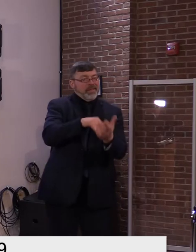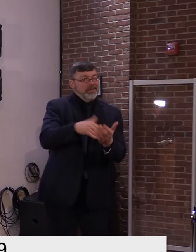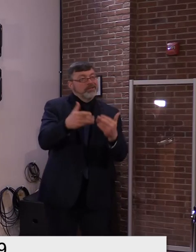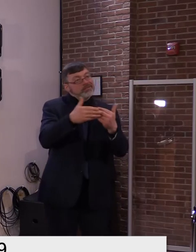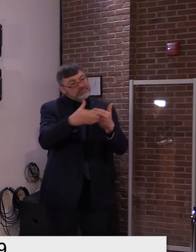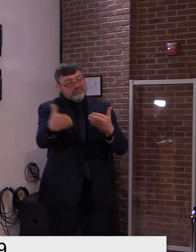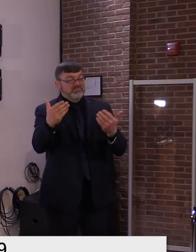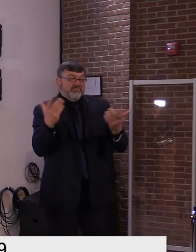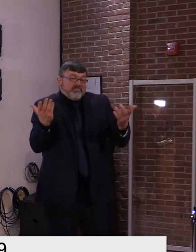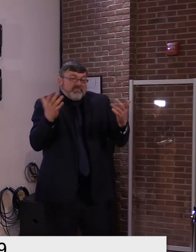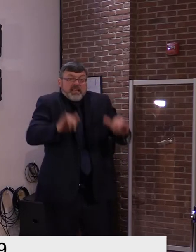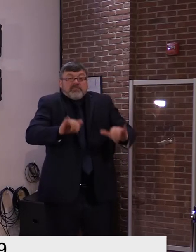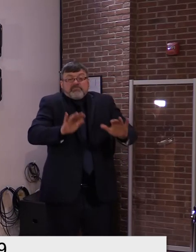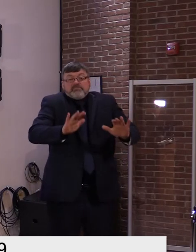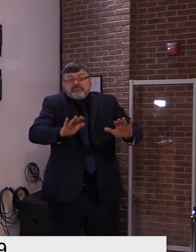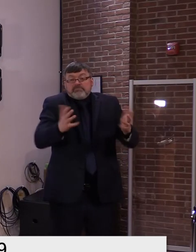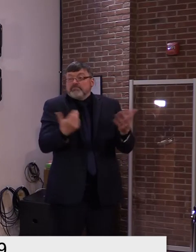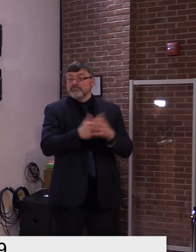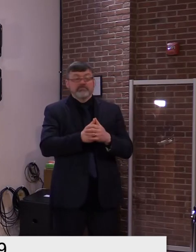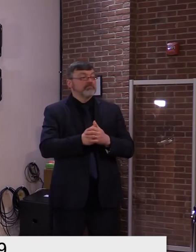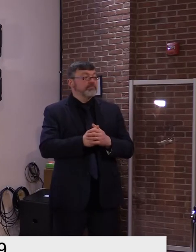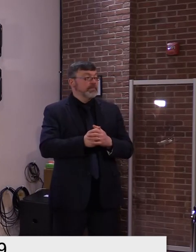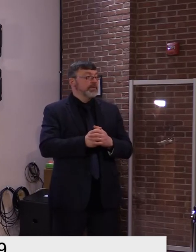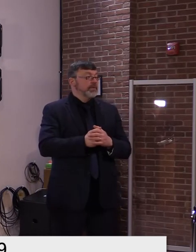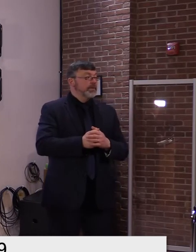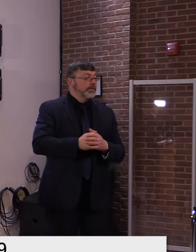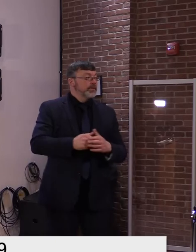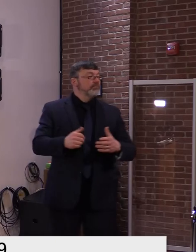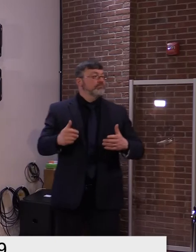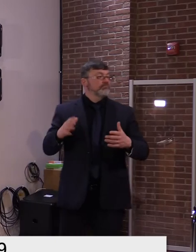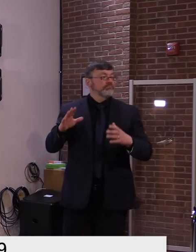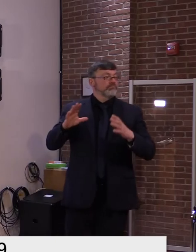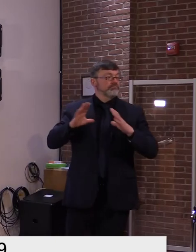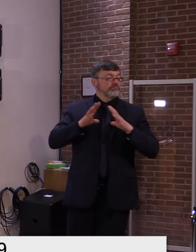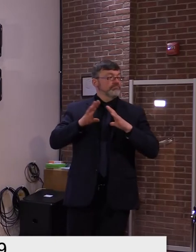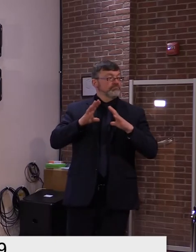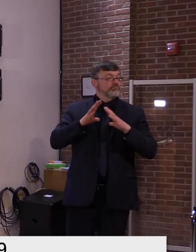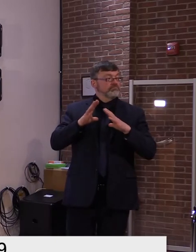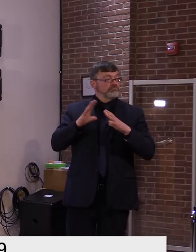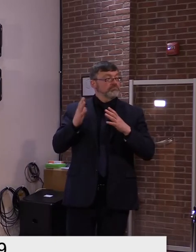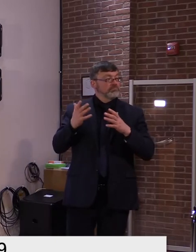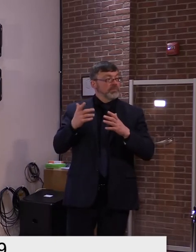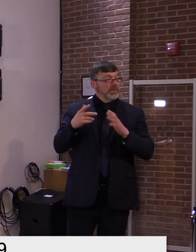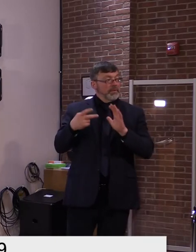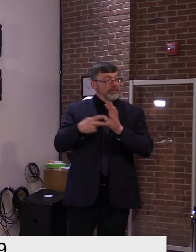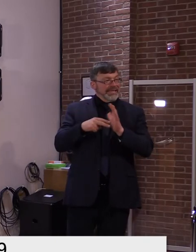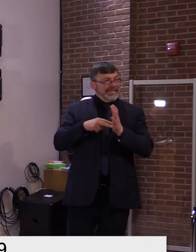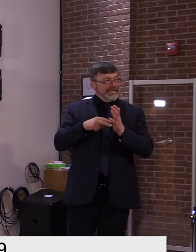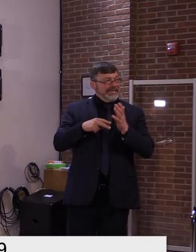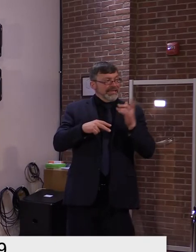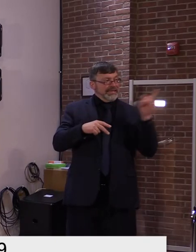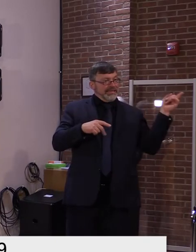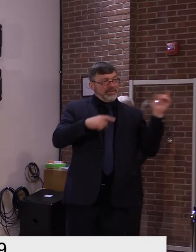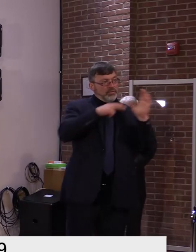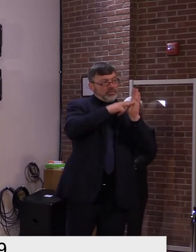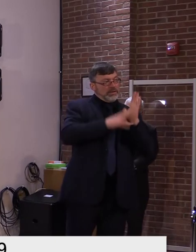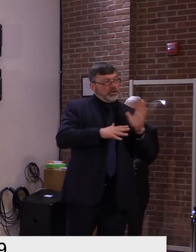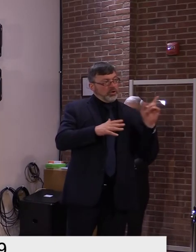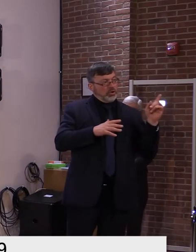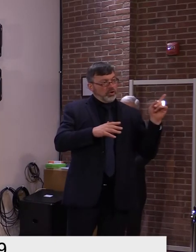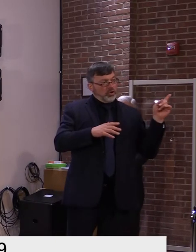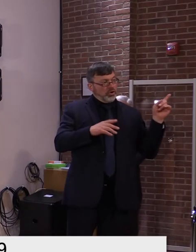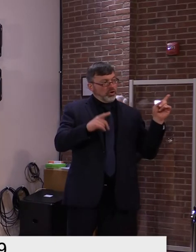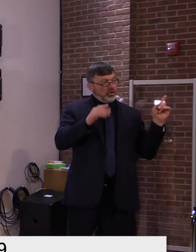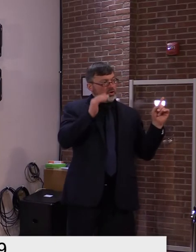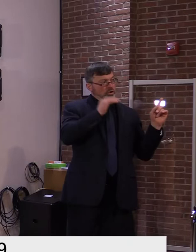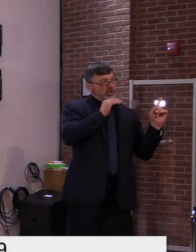are in the calendar and the start of the pandemic. Are you expecting a bubble of reapplications to be